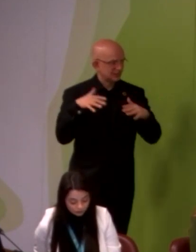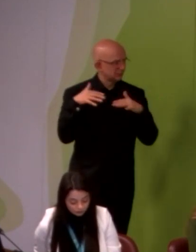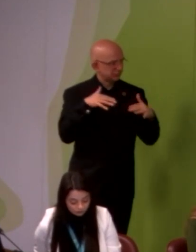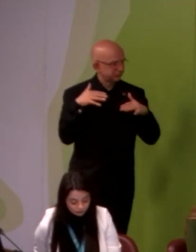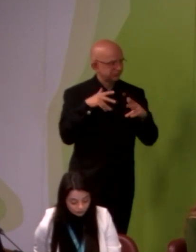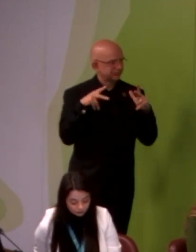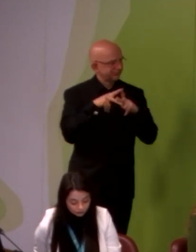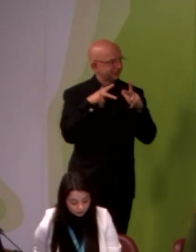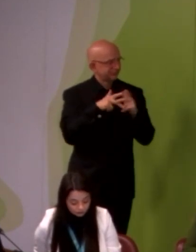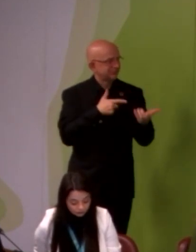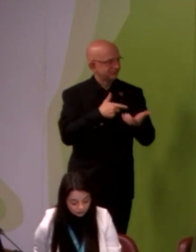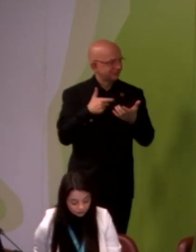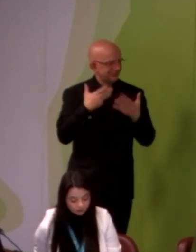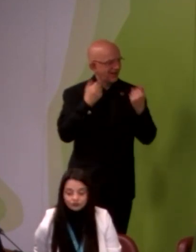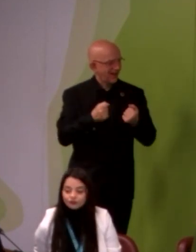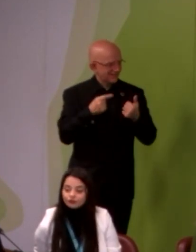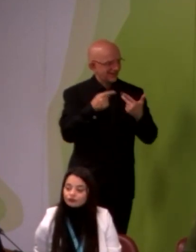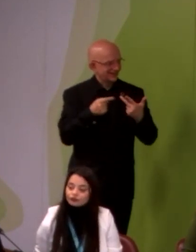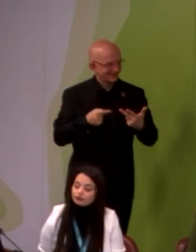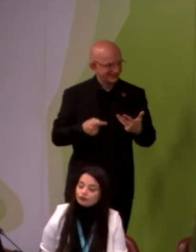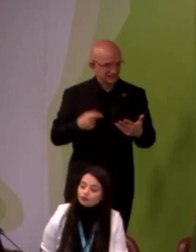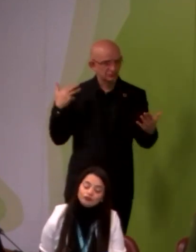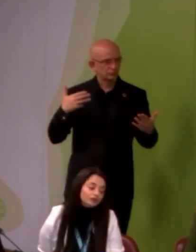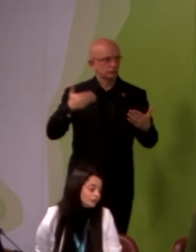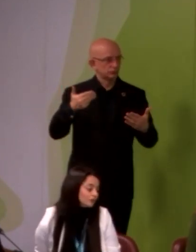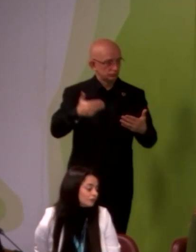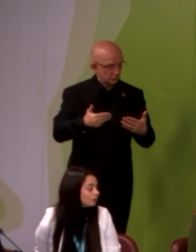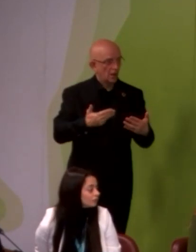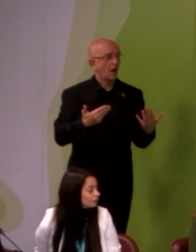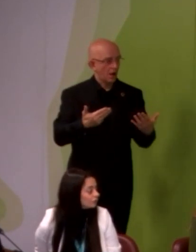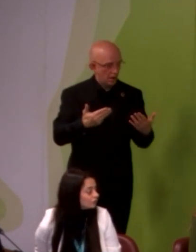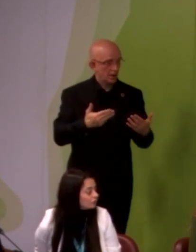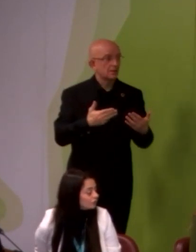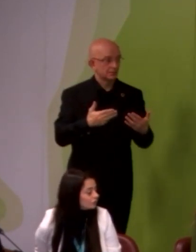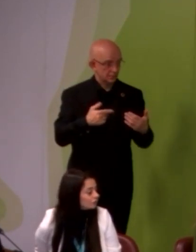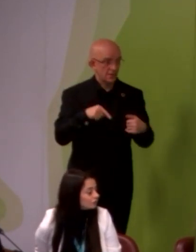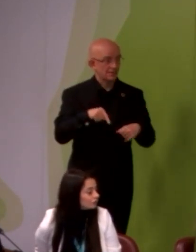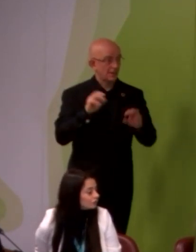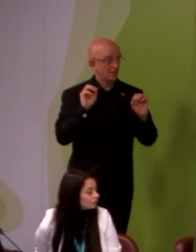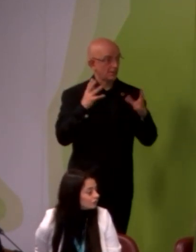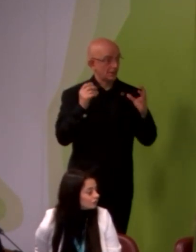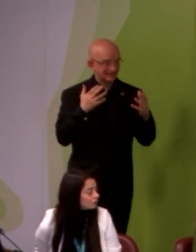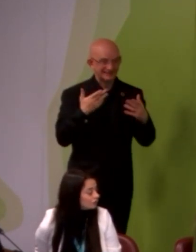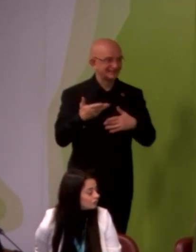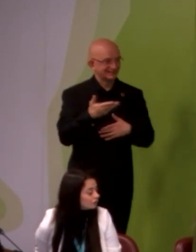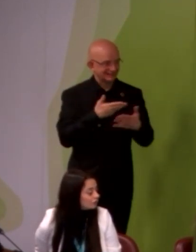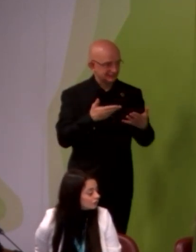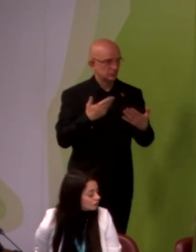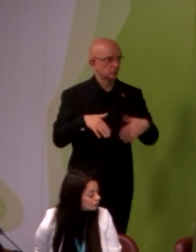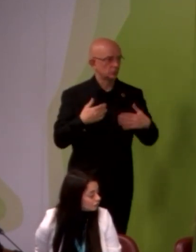increasing risks. Before this emergency, the research that I mentioned before,